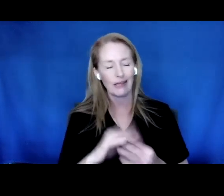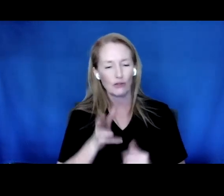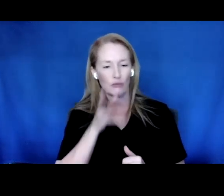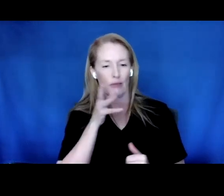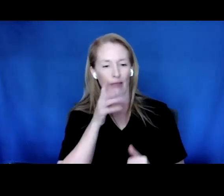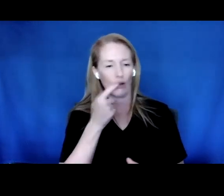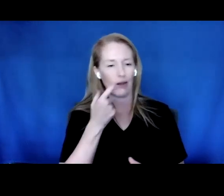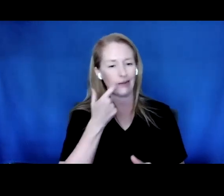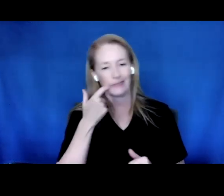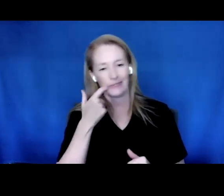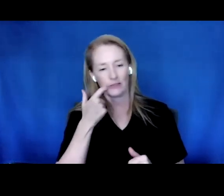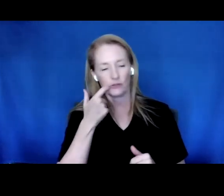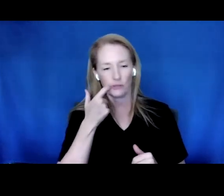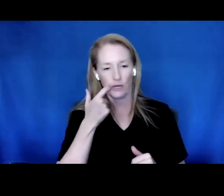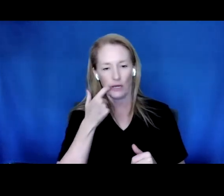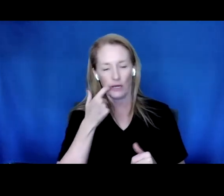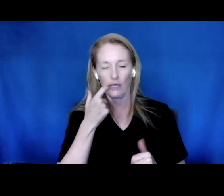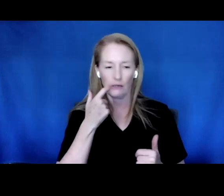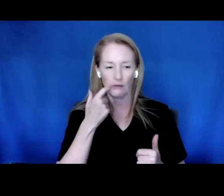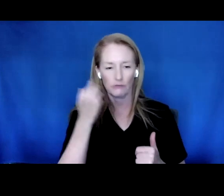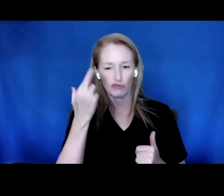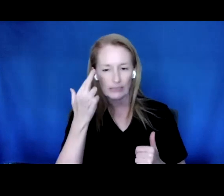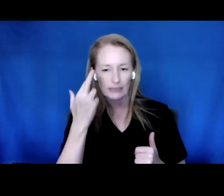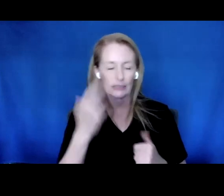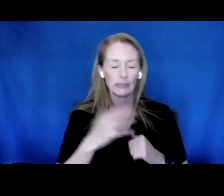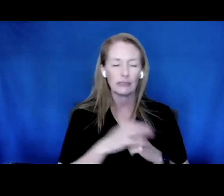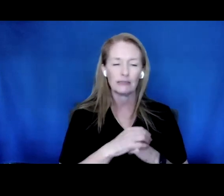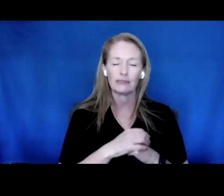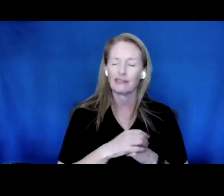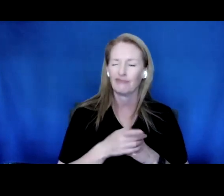that question in terms of there's a serious